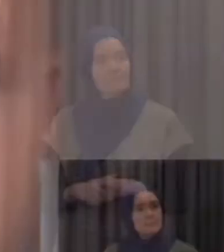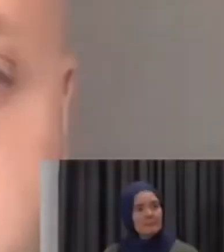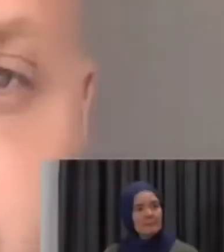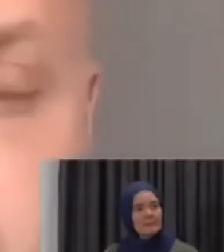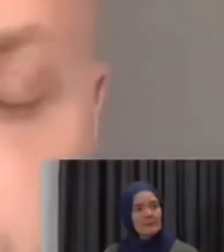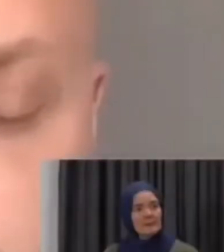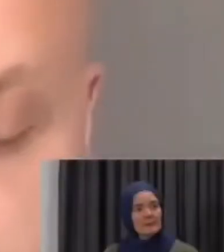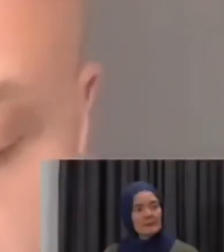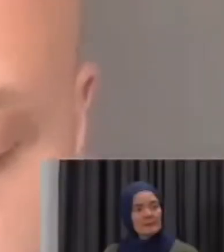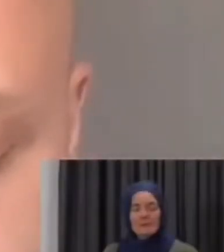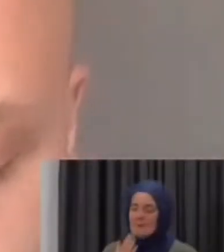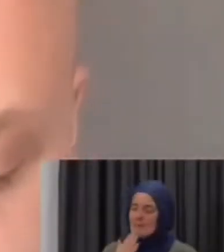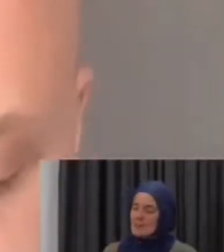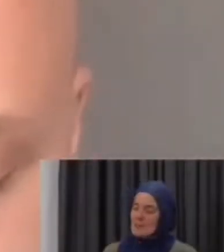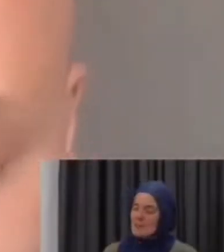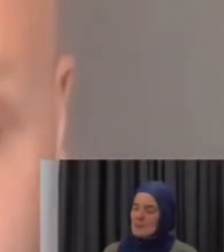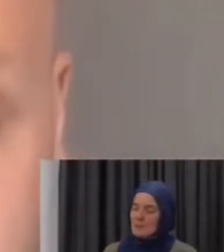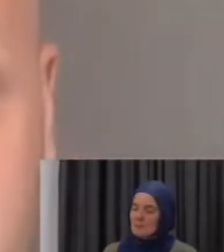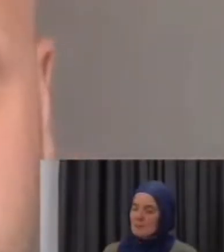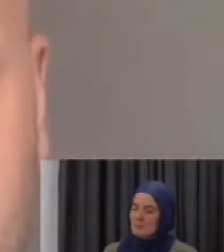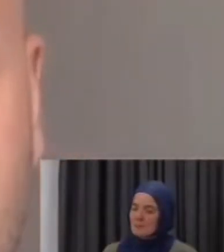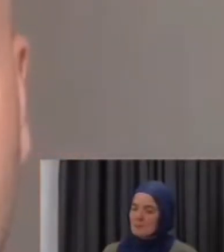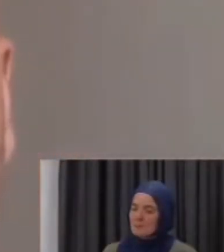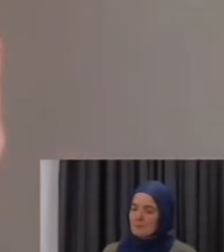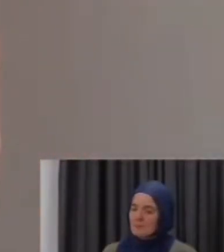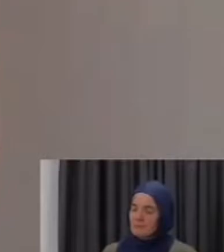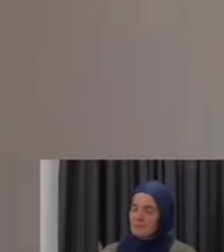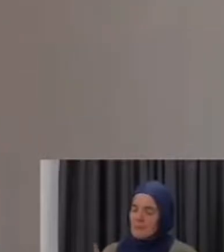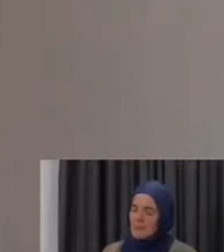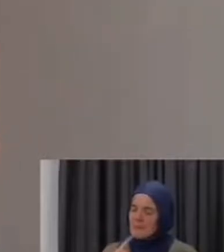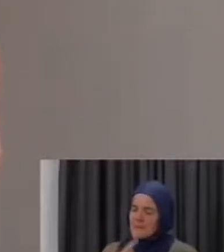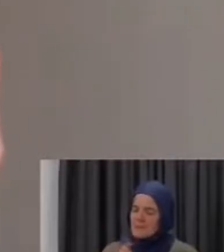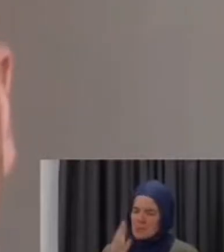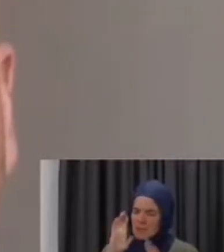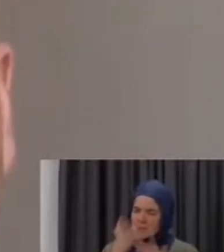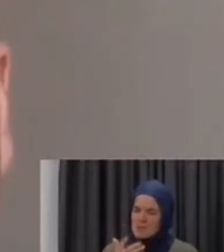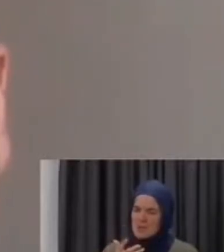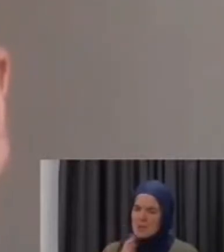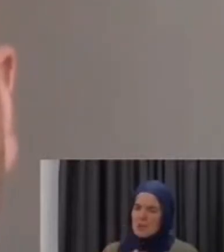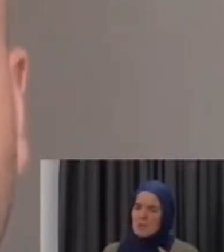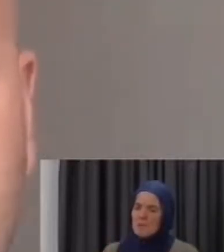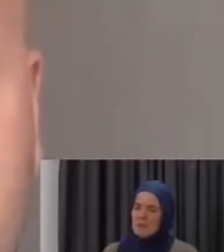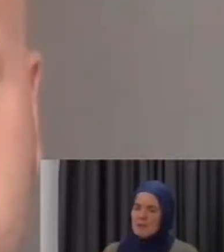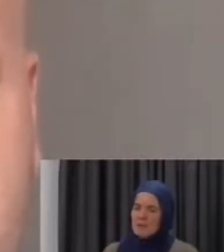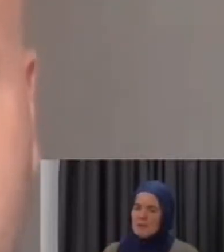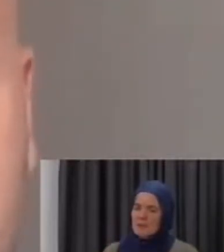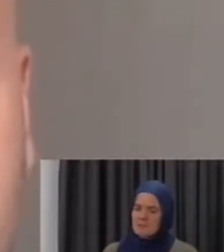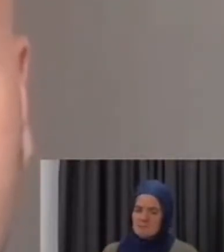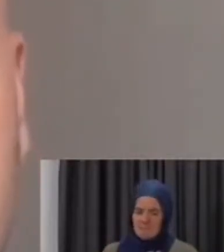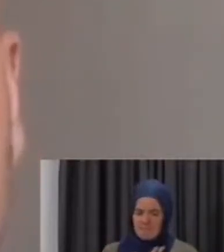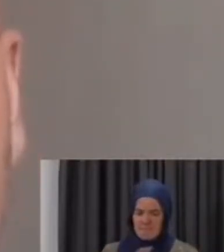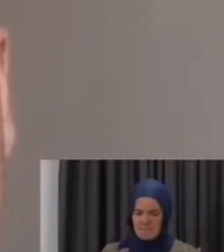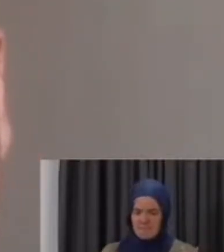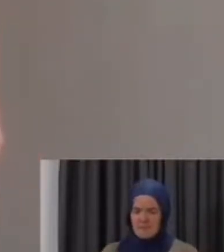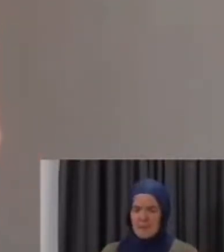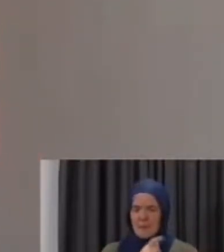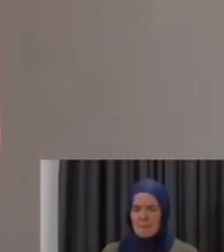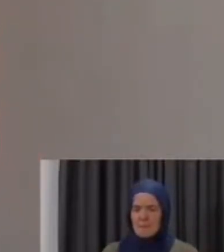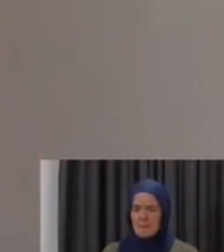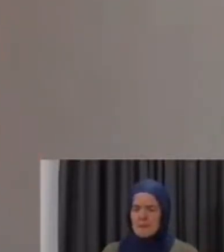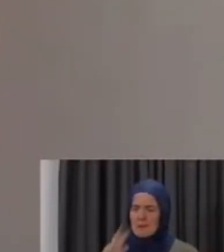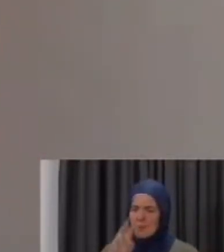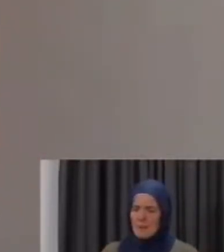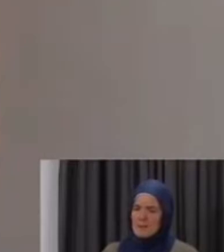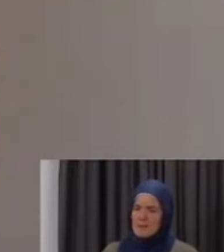Thank you, Dr. Goodall. You've talked about the concern that you have on the number of people in Wales who have not taken up, say,